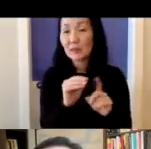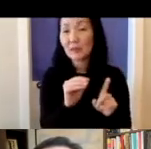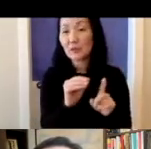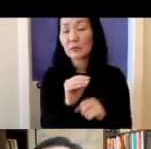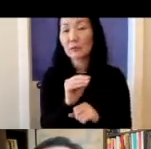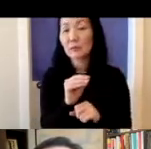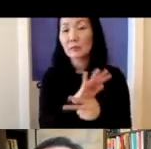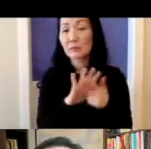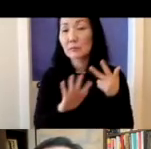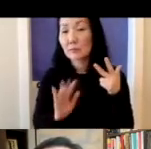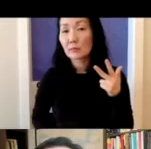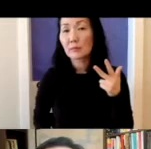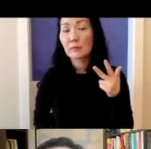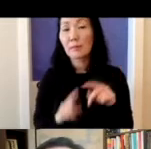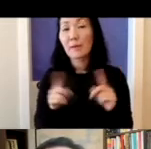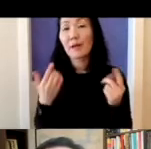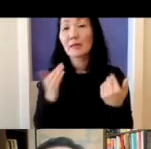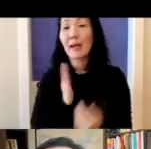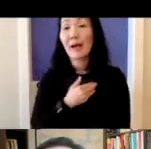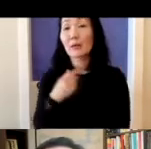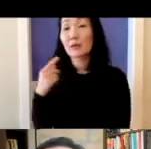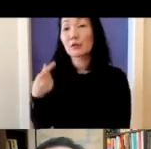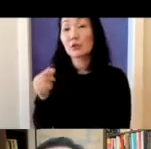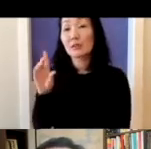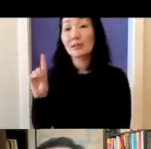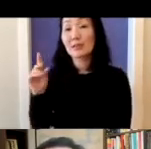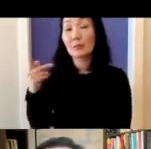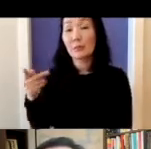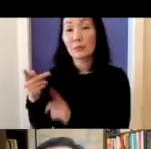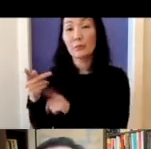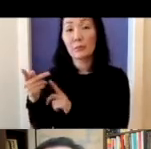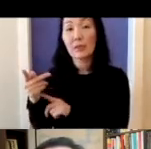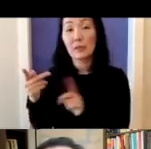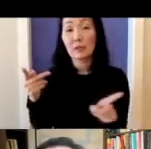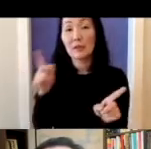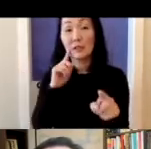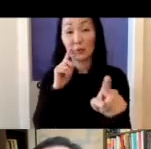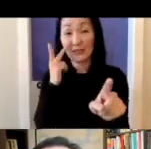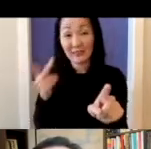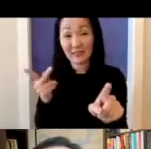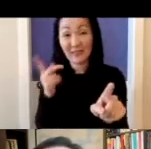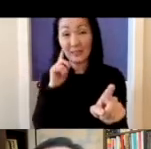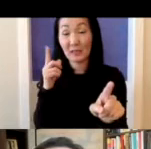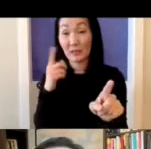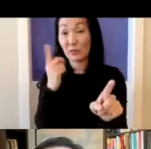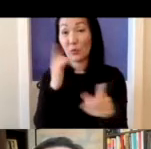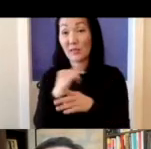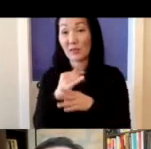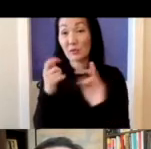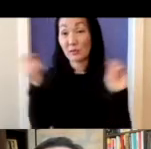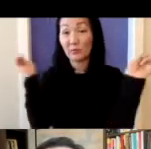of our GDP, that's actually a sizable change. We find that at least within our regional economy, which I